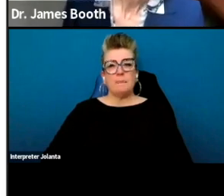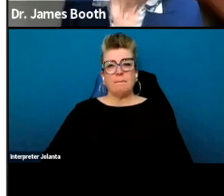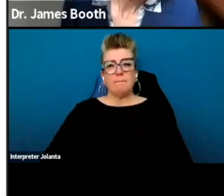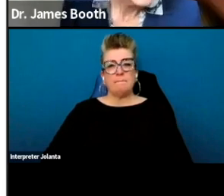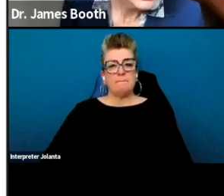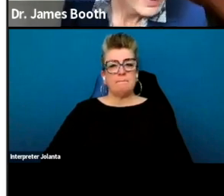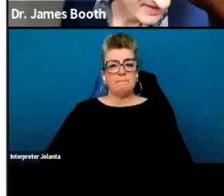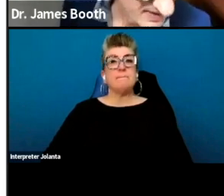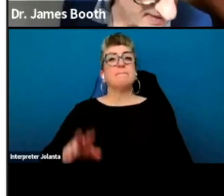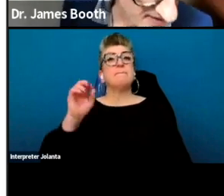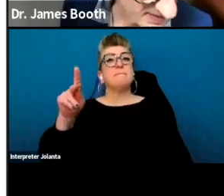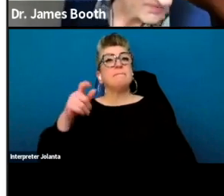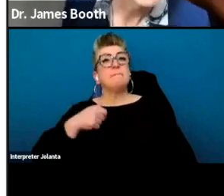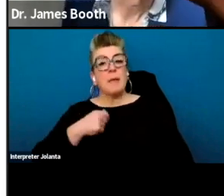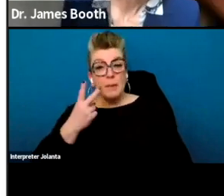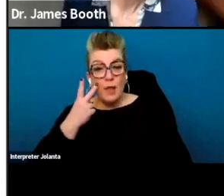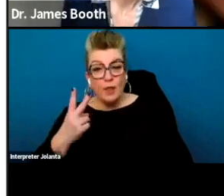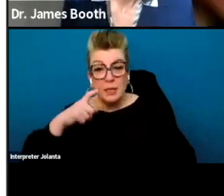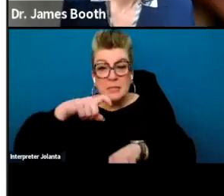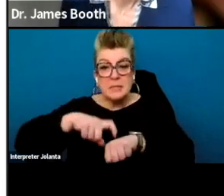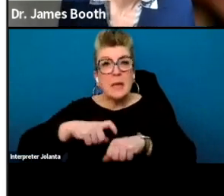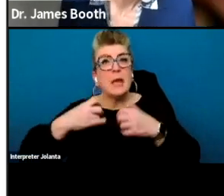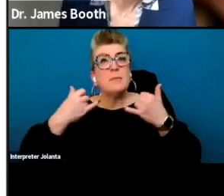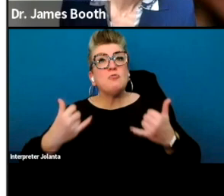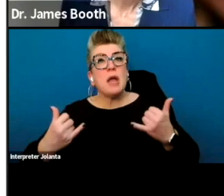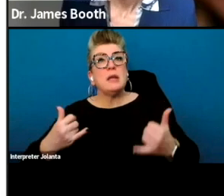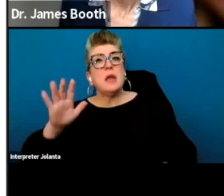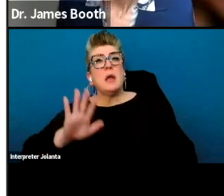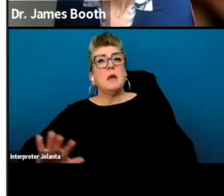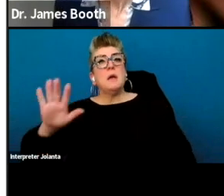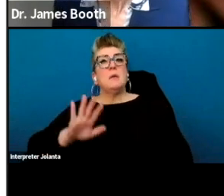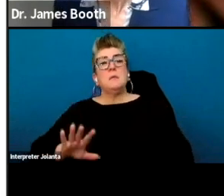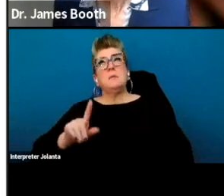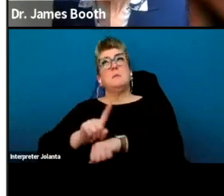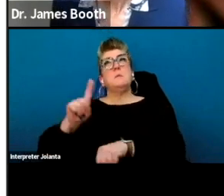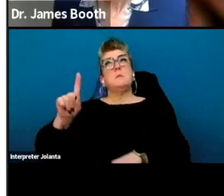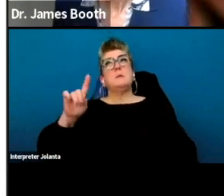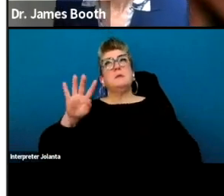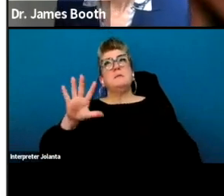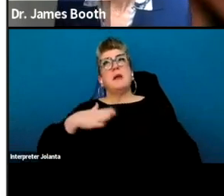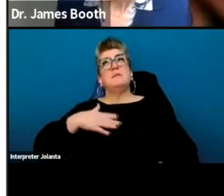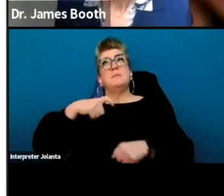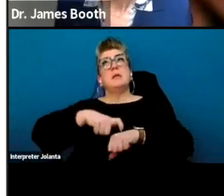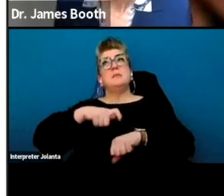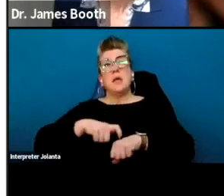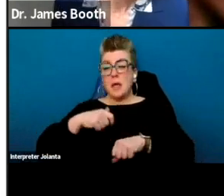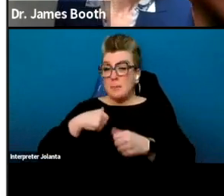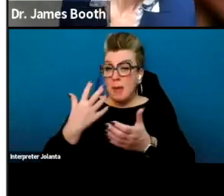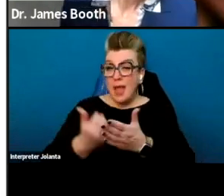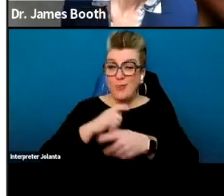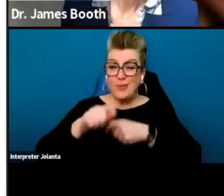Yeah, I see we're at about 1:45. So I'm just going to wrap up with some